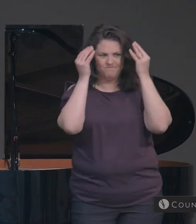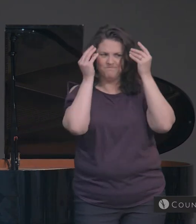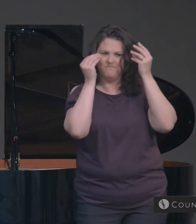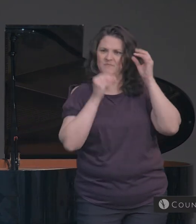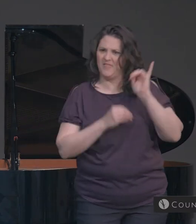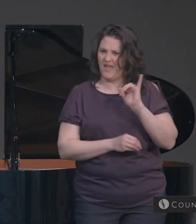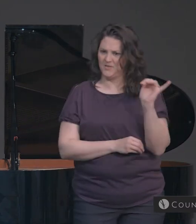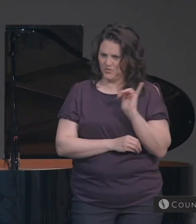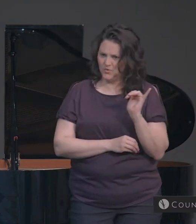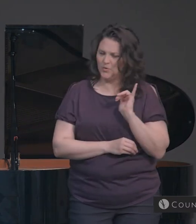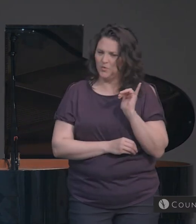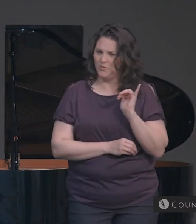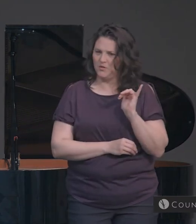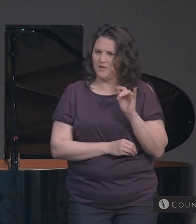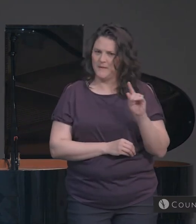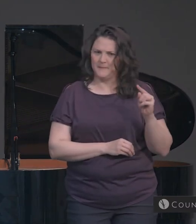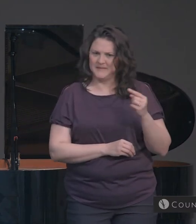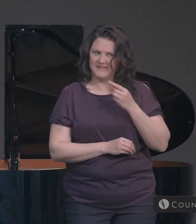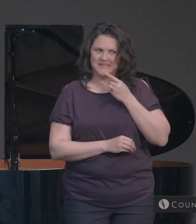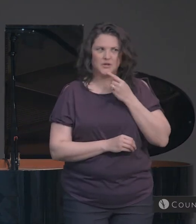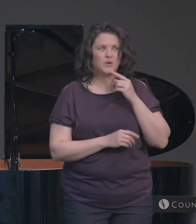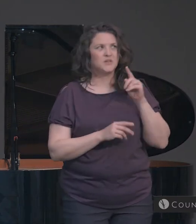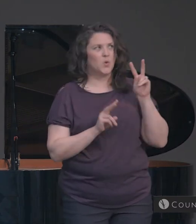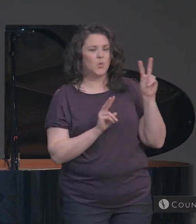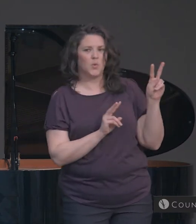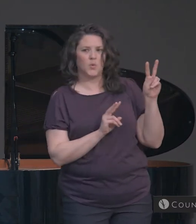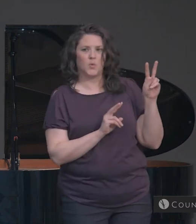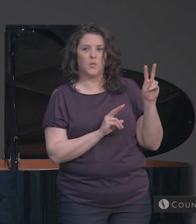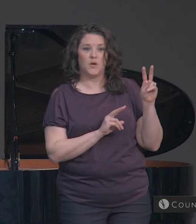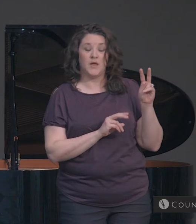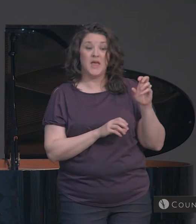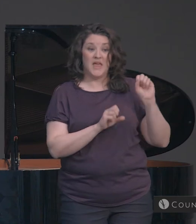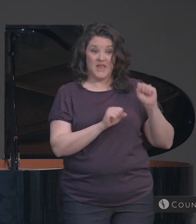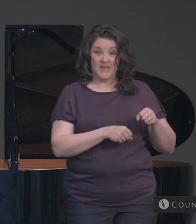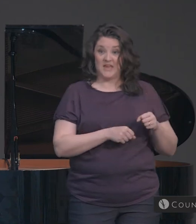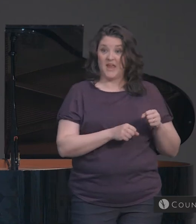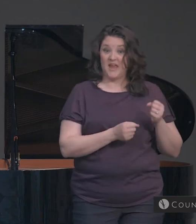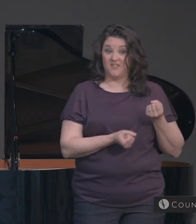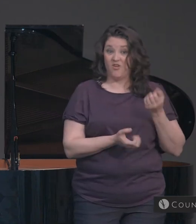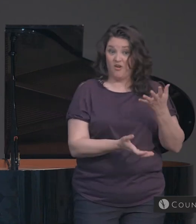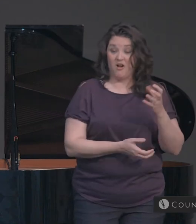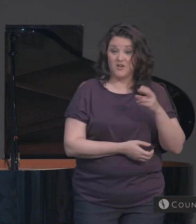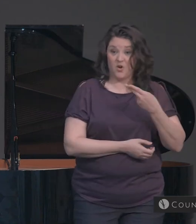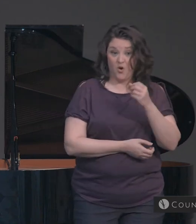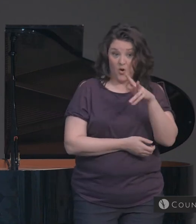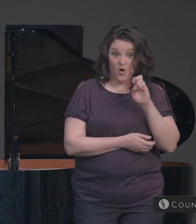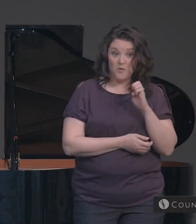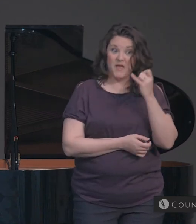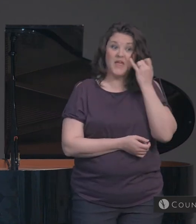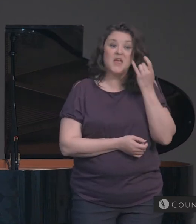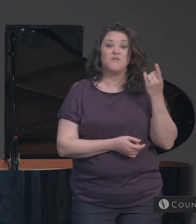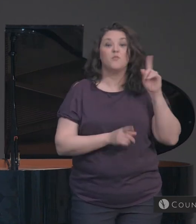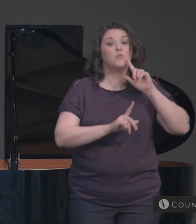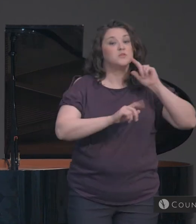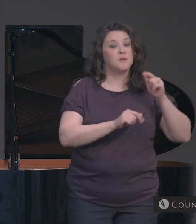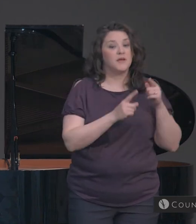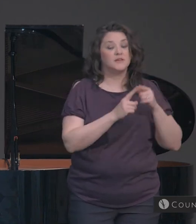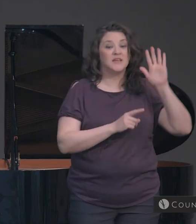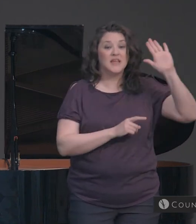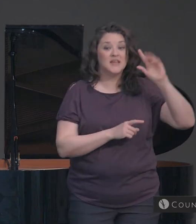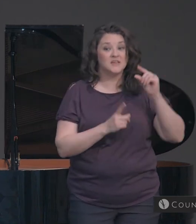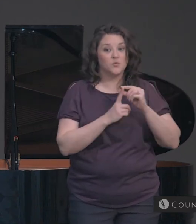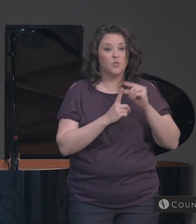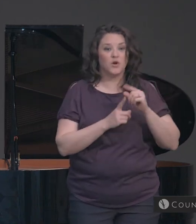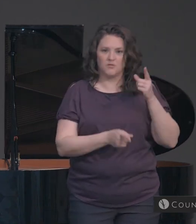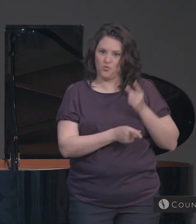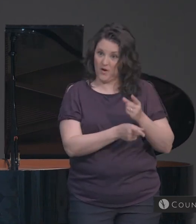God. This can be a great source of hope as we respond to his word correctly, but it can